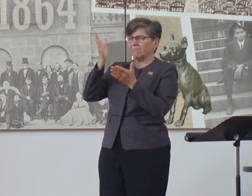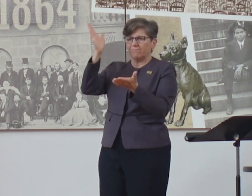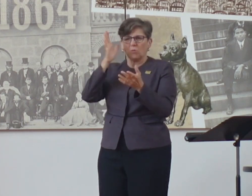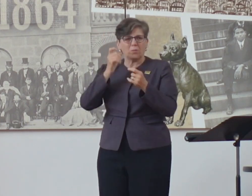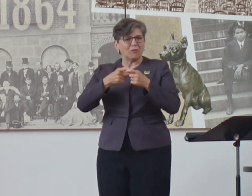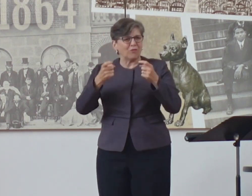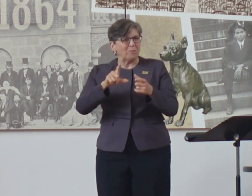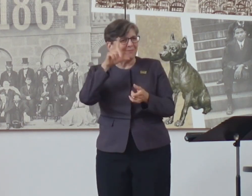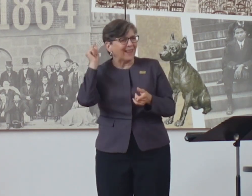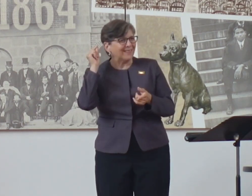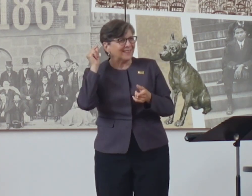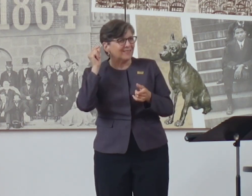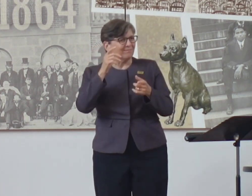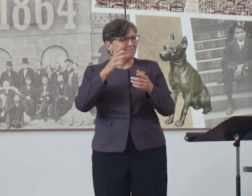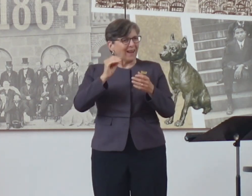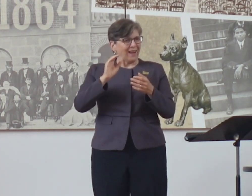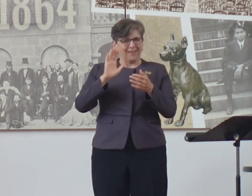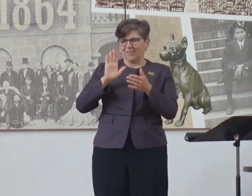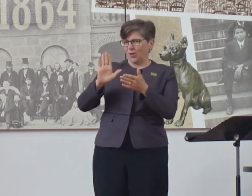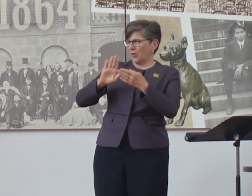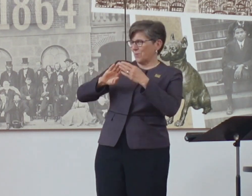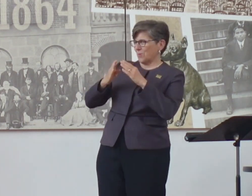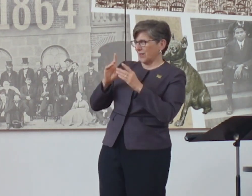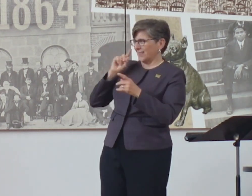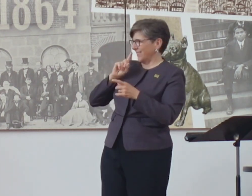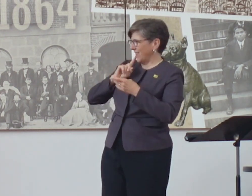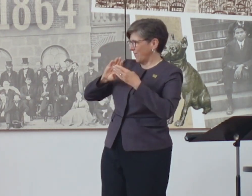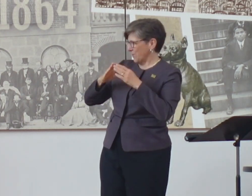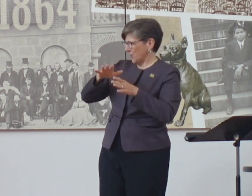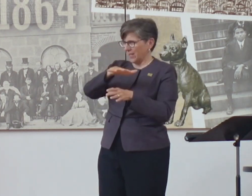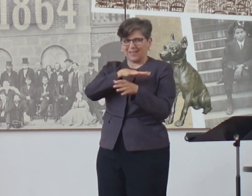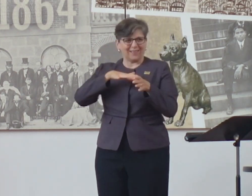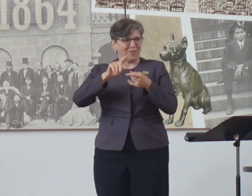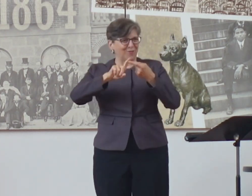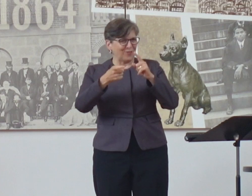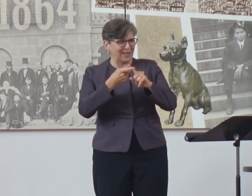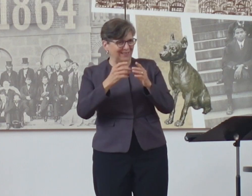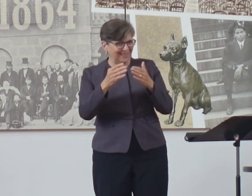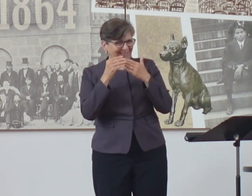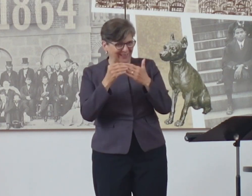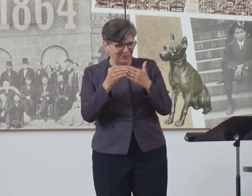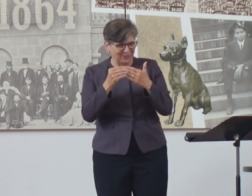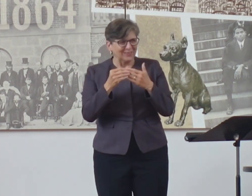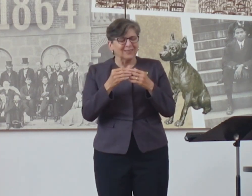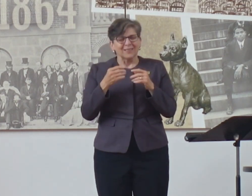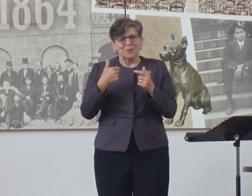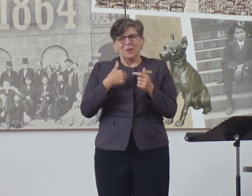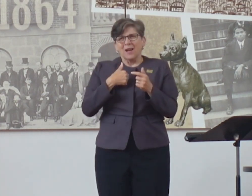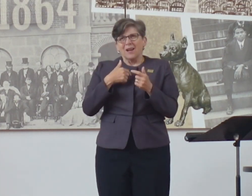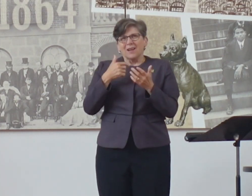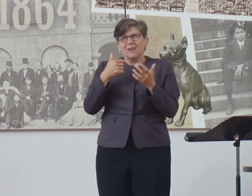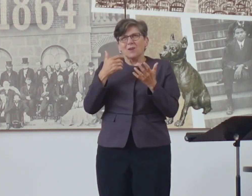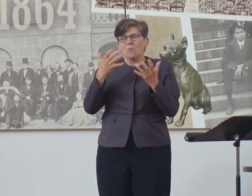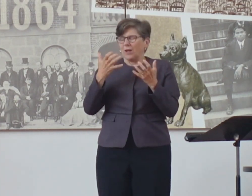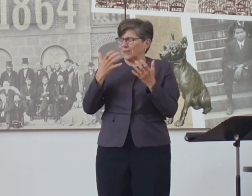Throughout this program, you'll be hearing from a number of different people who originate from Gallaudet, are members of the deaf community, friends and leaders within the deaf